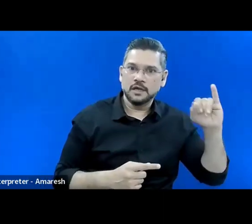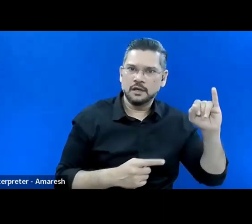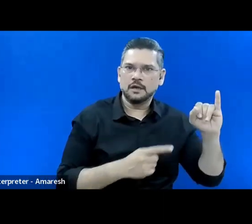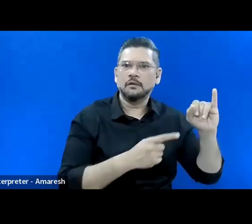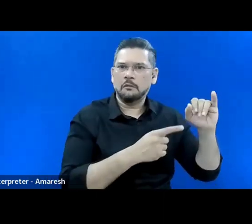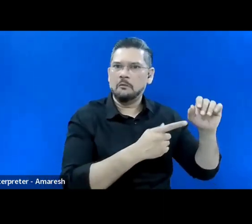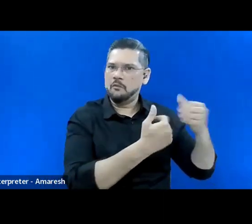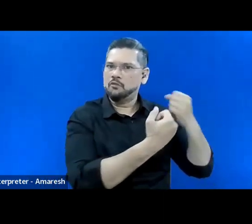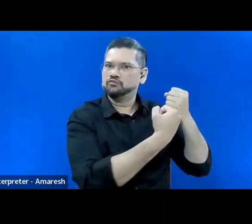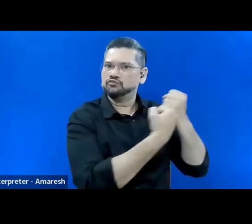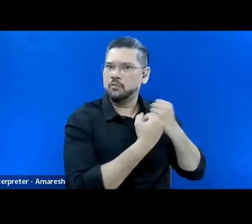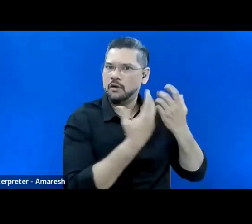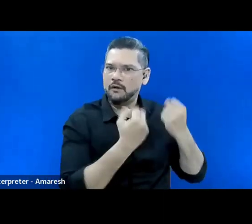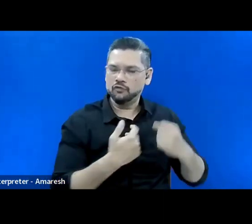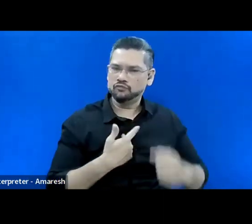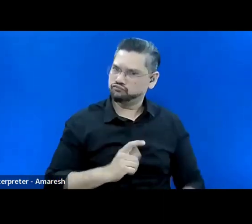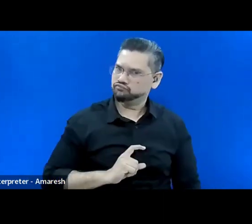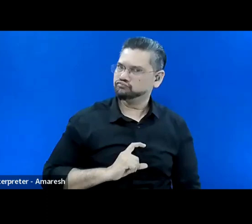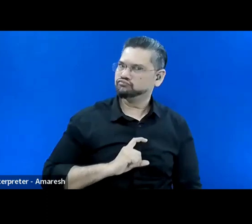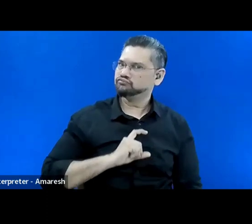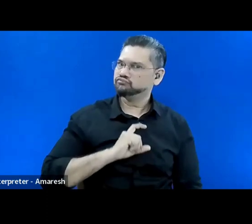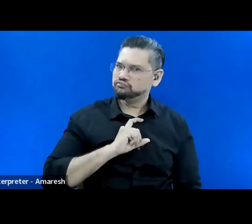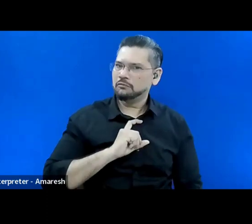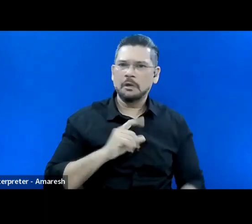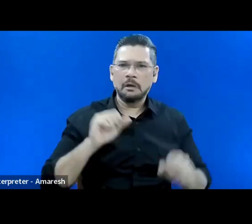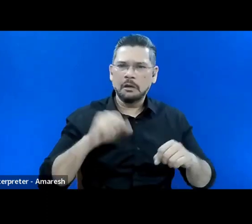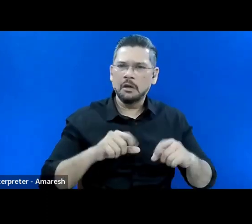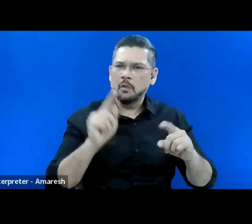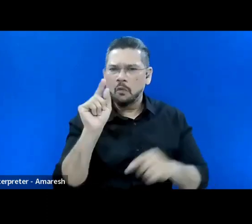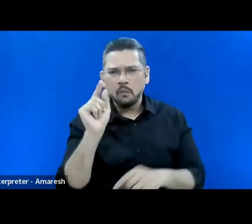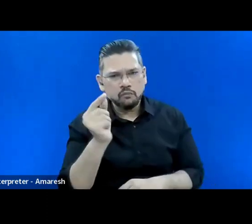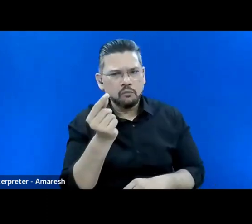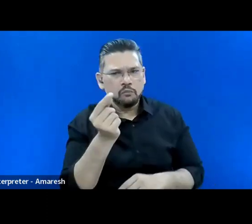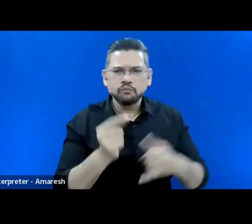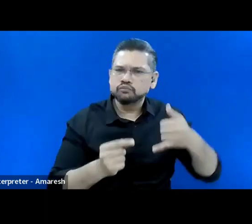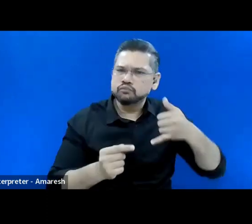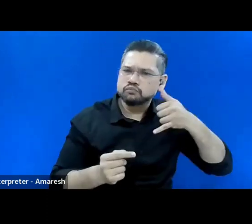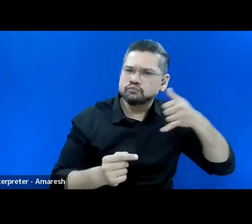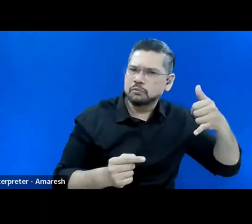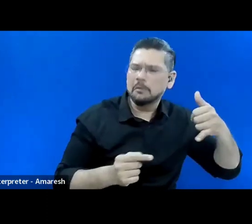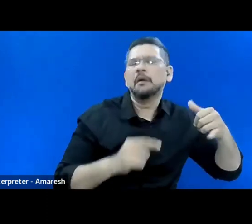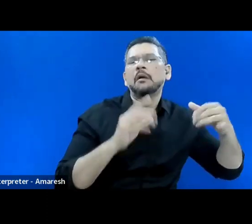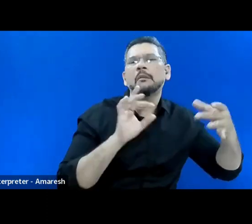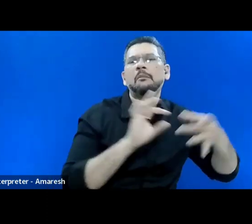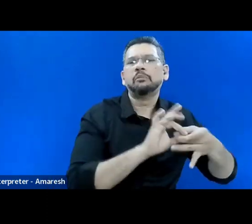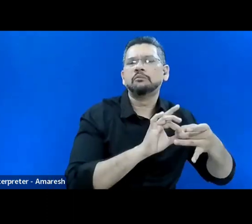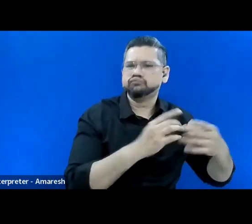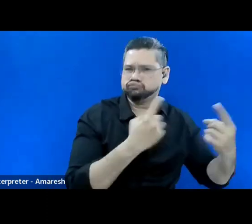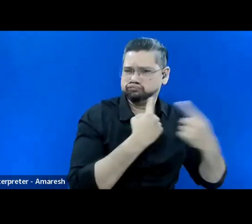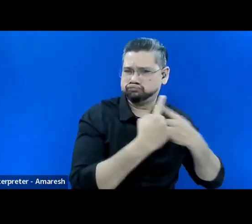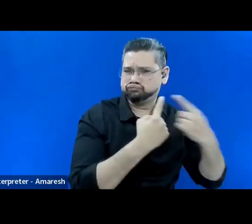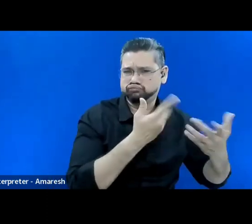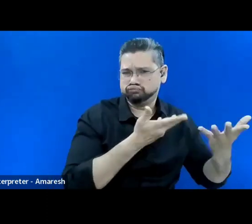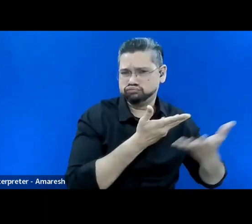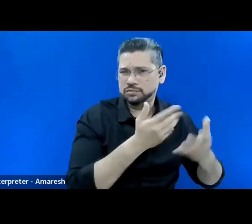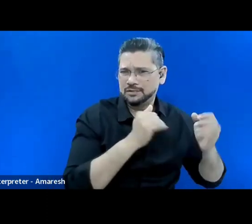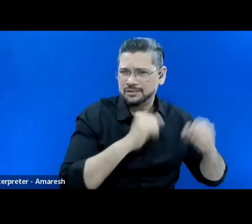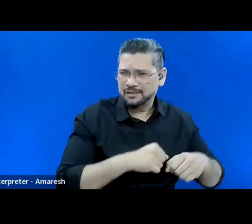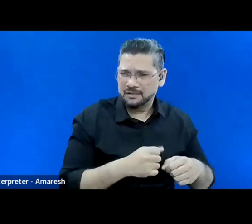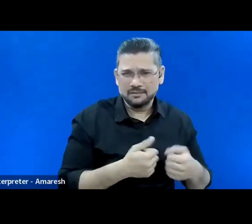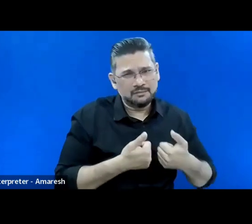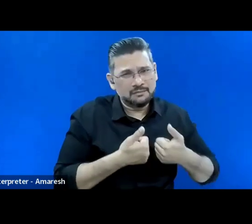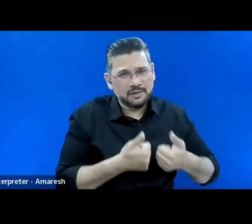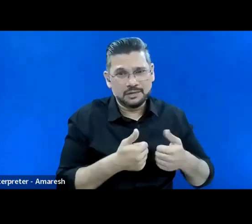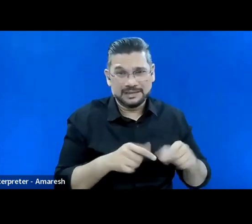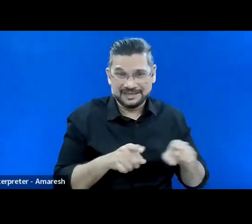away, always a message away. More awareness, like I mentioned, needs to be done. I mean, it not only needs to